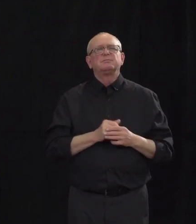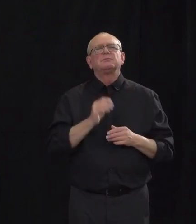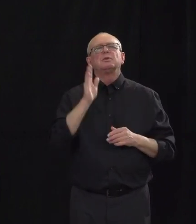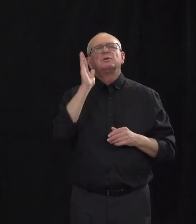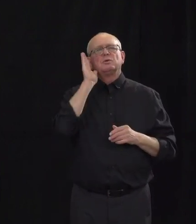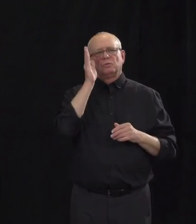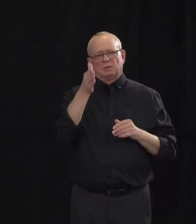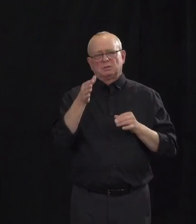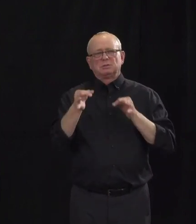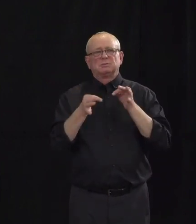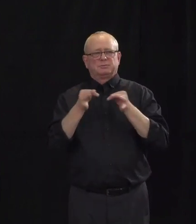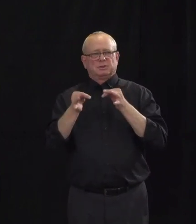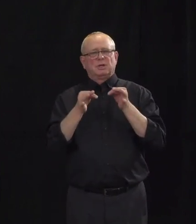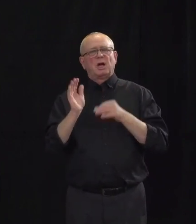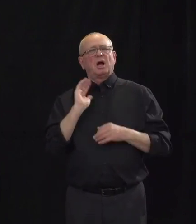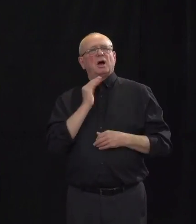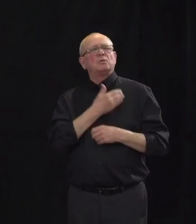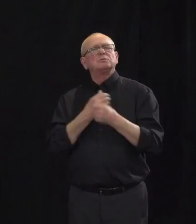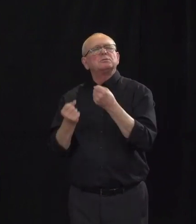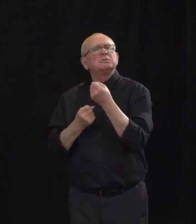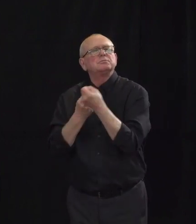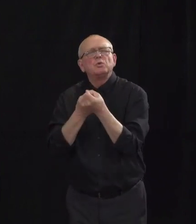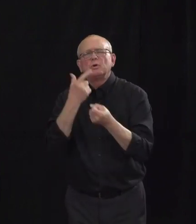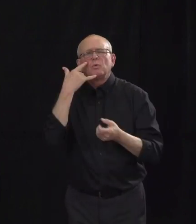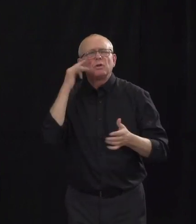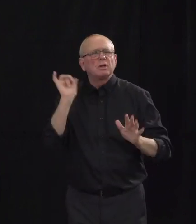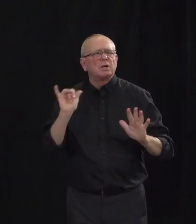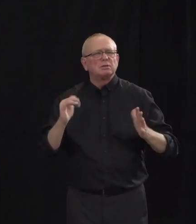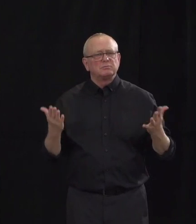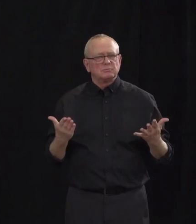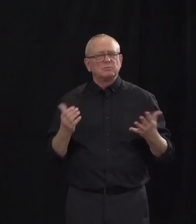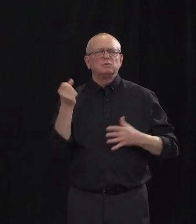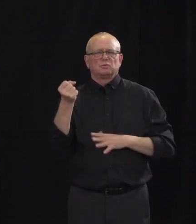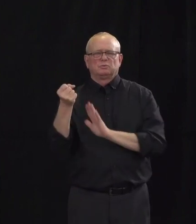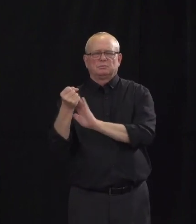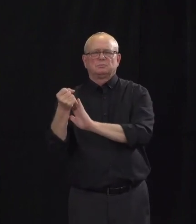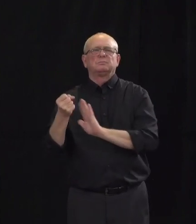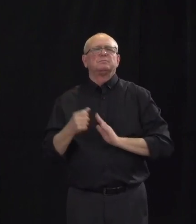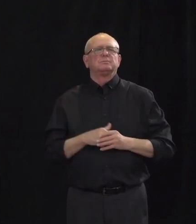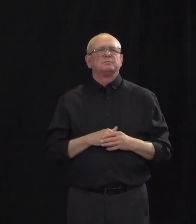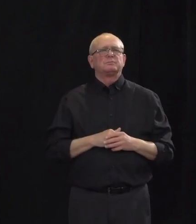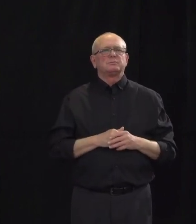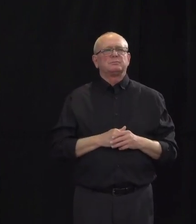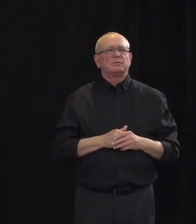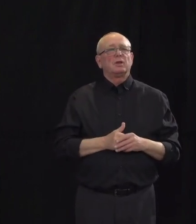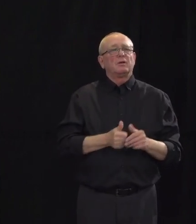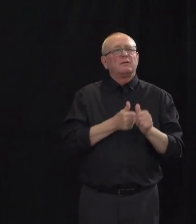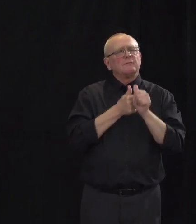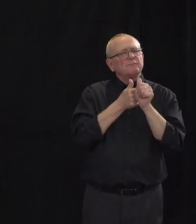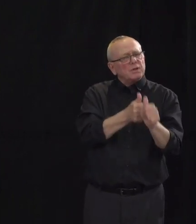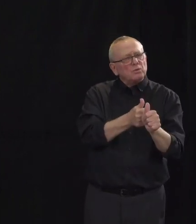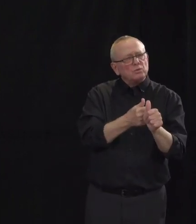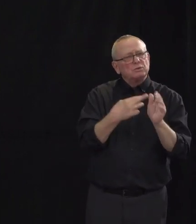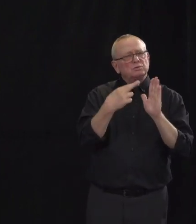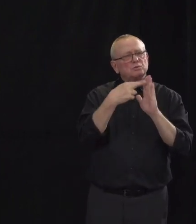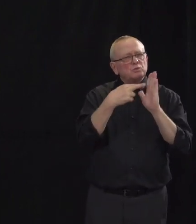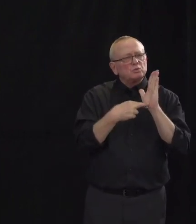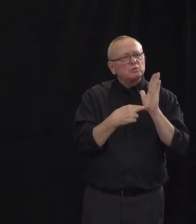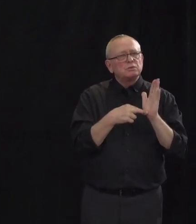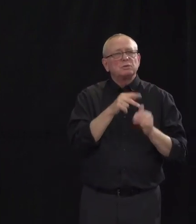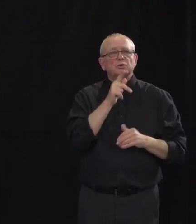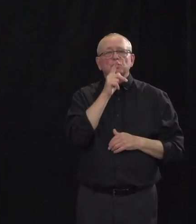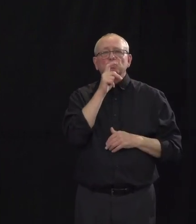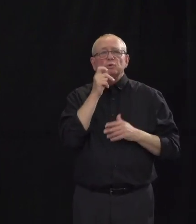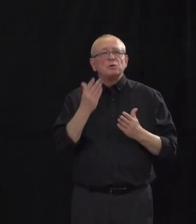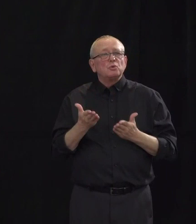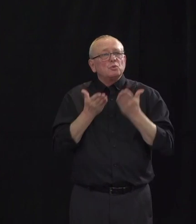But the more that we comply with rules like these being recommended by our public health experts, the faster we can get through